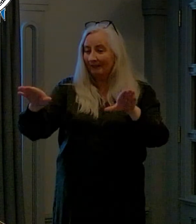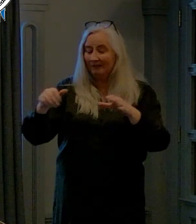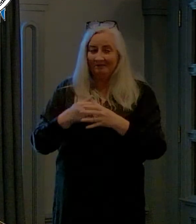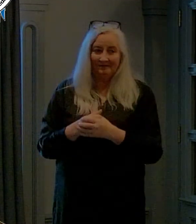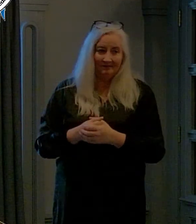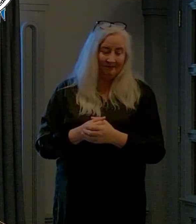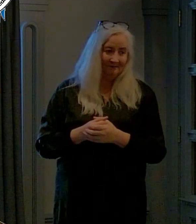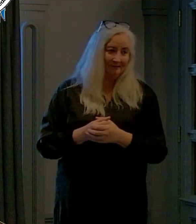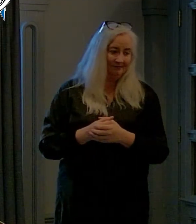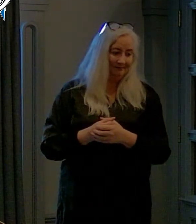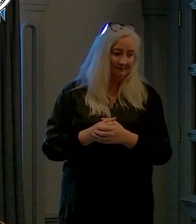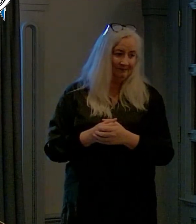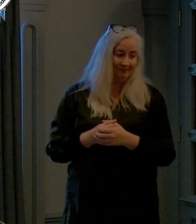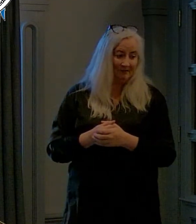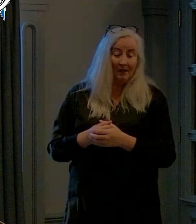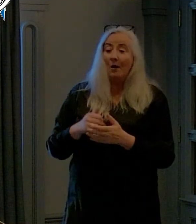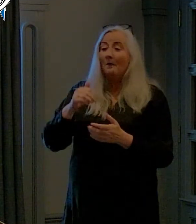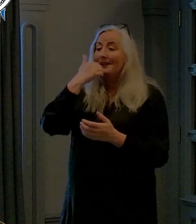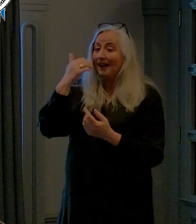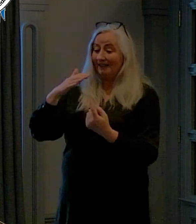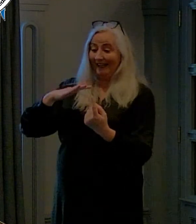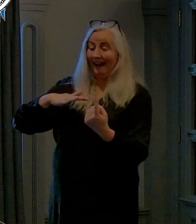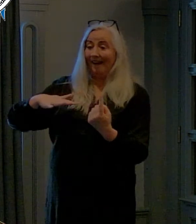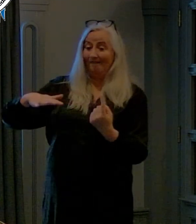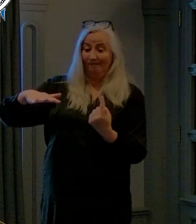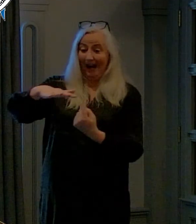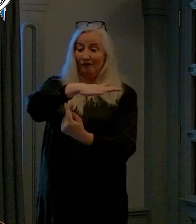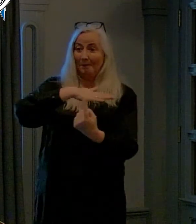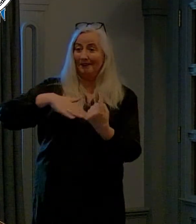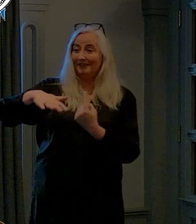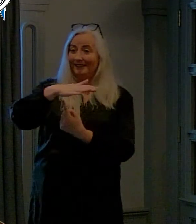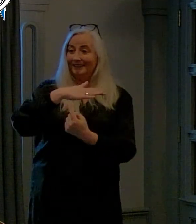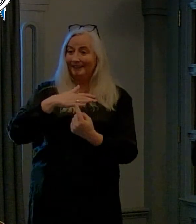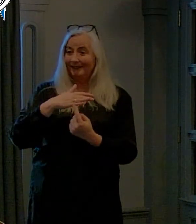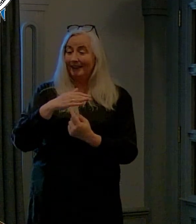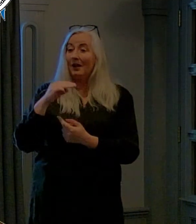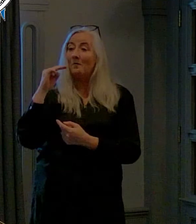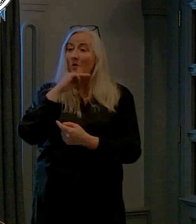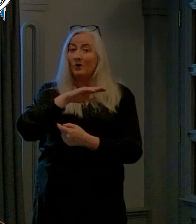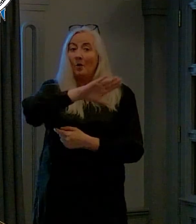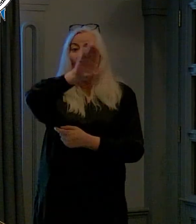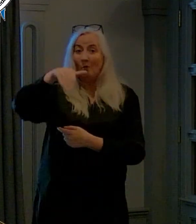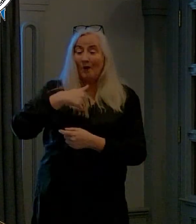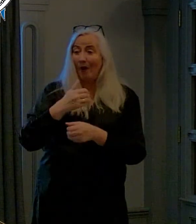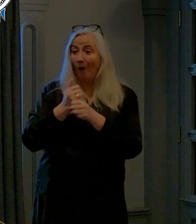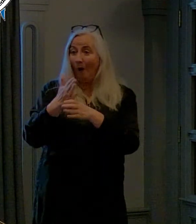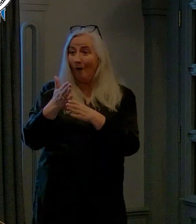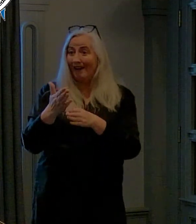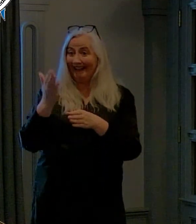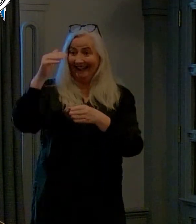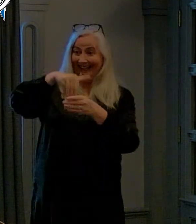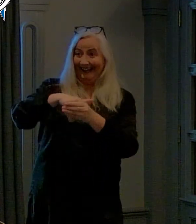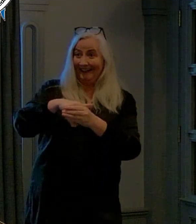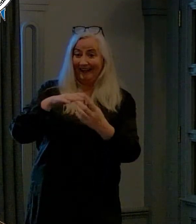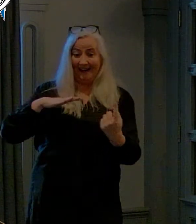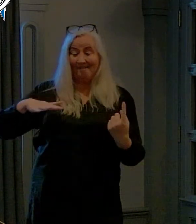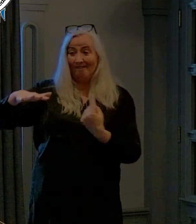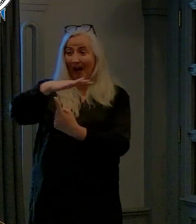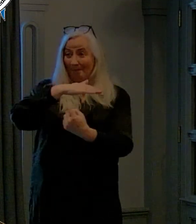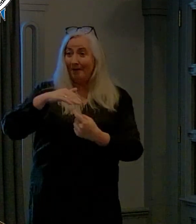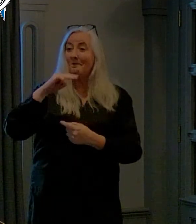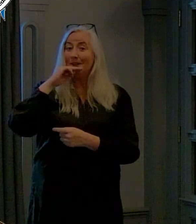group, because the environment, you know, it interacts with us, or we all interact with the environment. It affects us